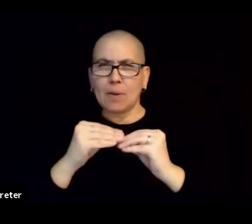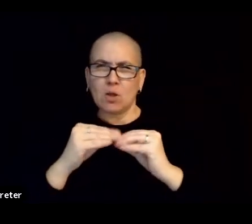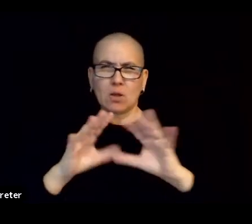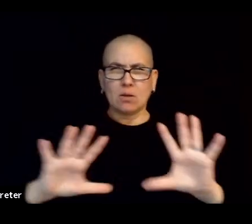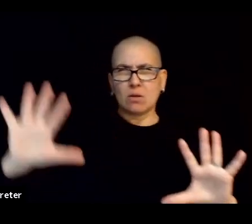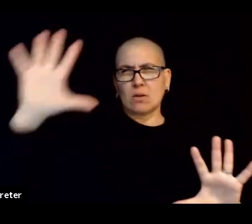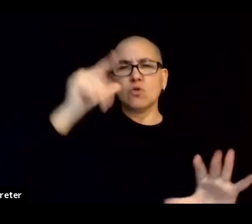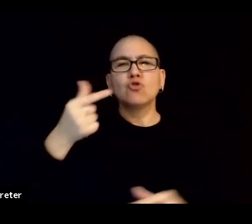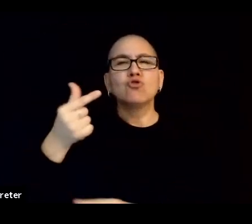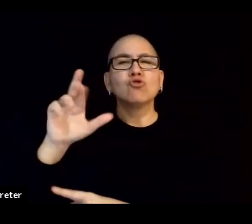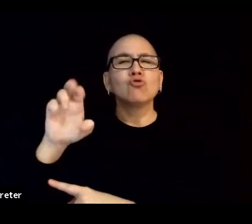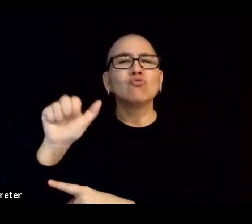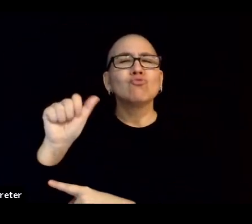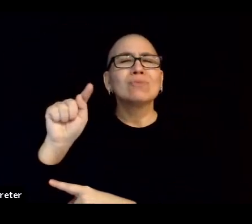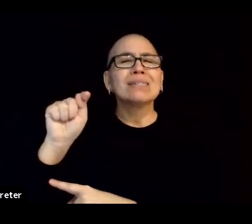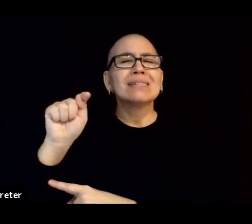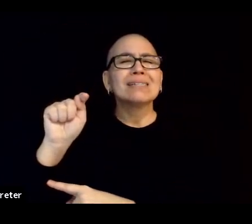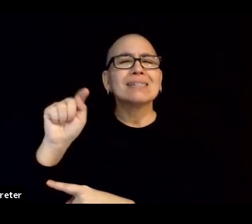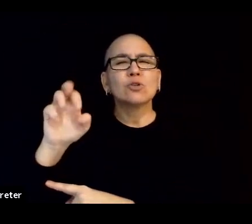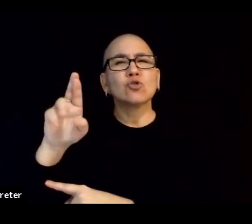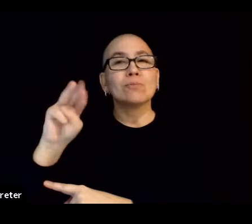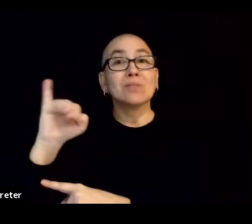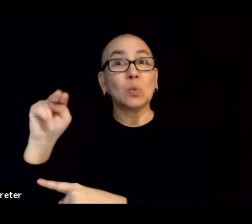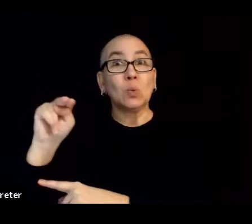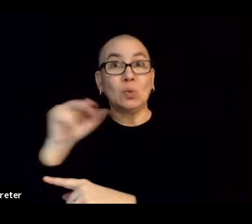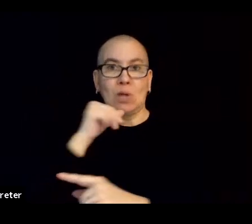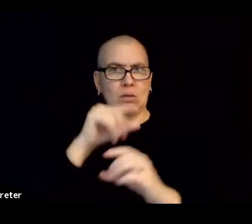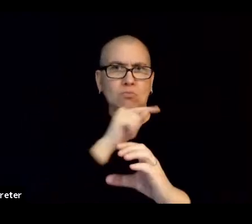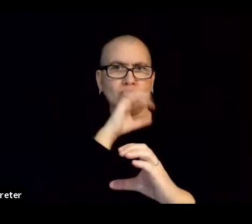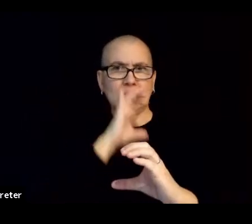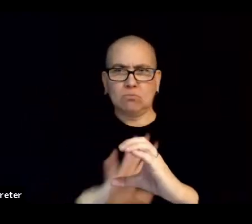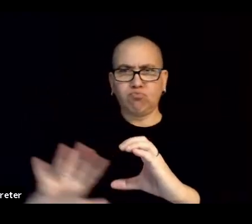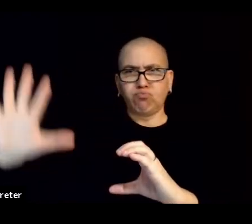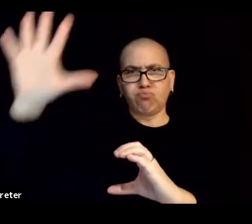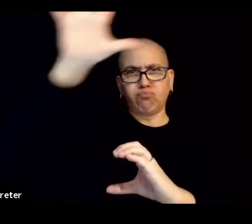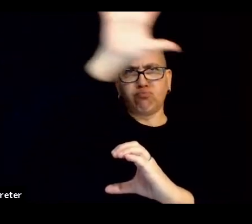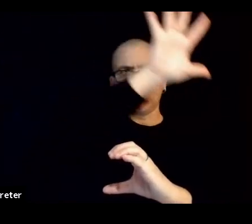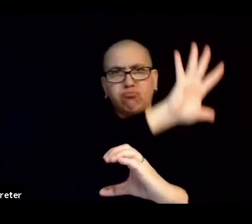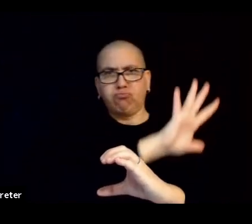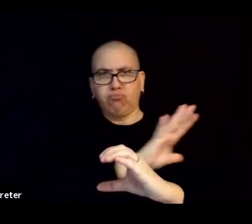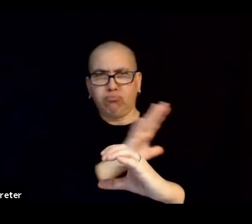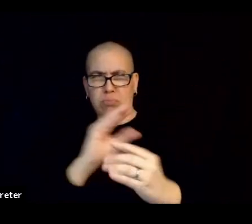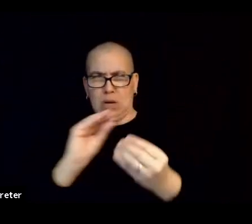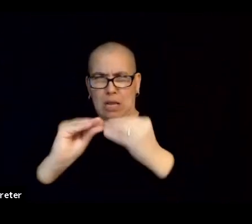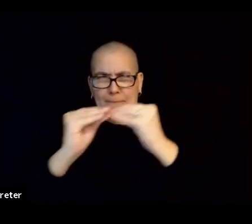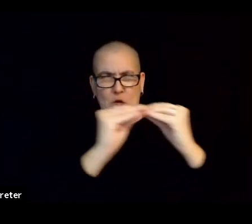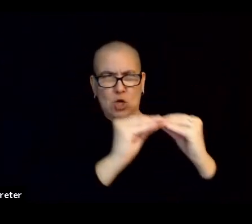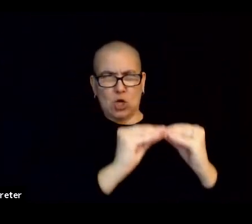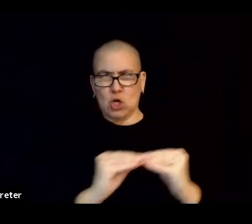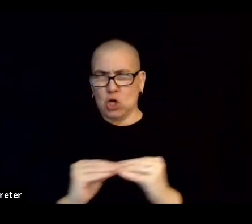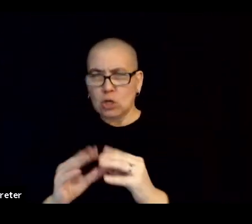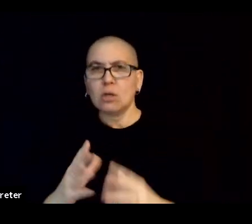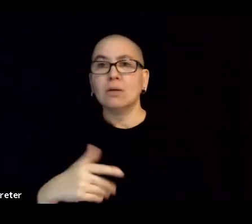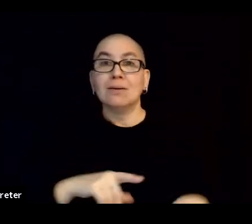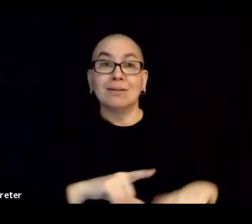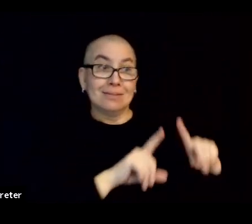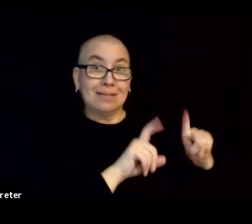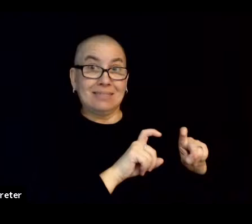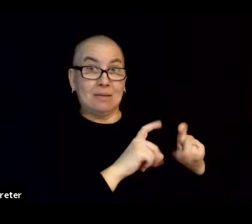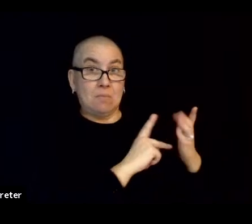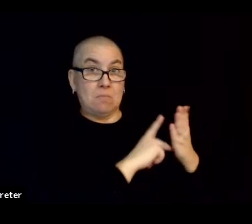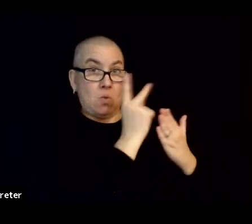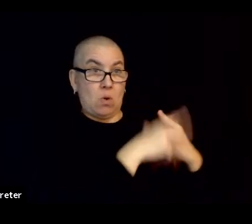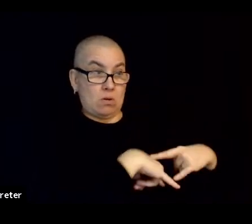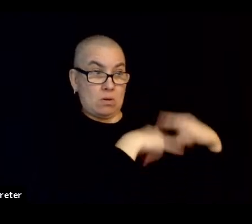of mitigation strategies, additional mitigation strategies, a testing program, increasing access to face masks and